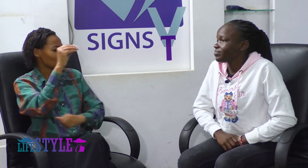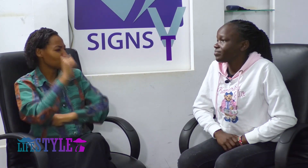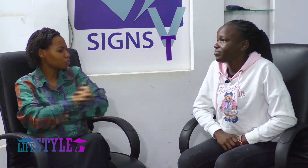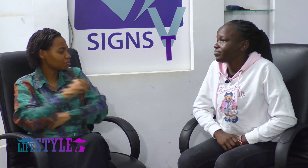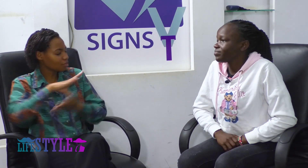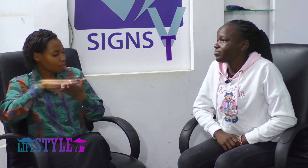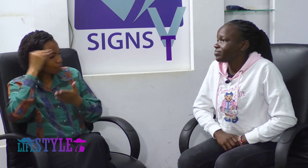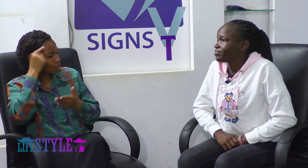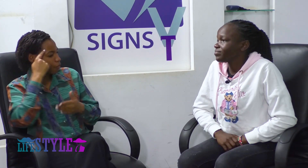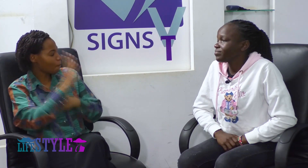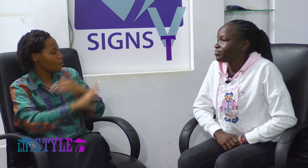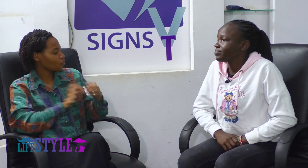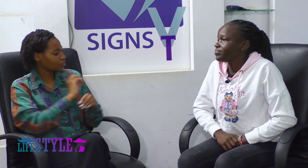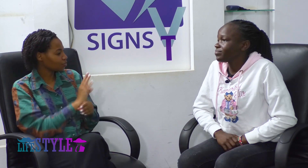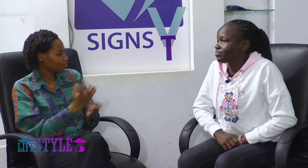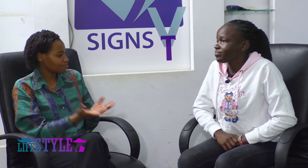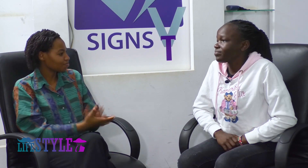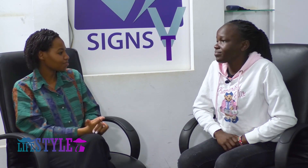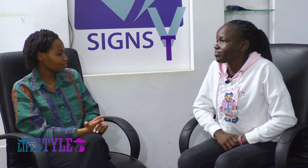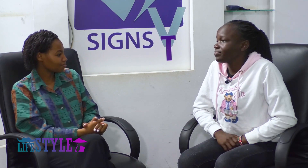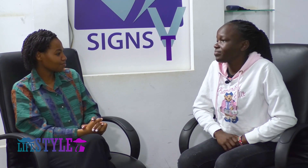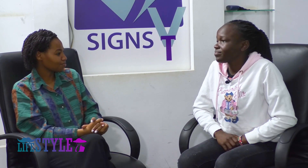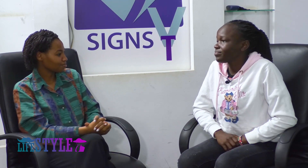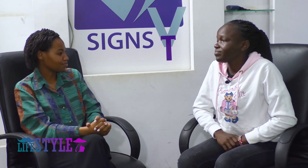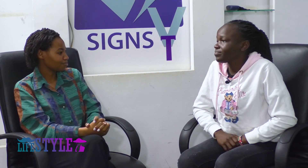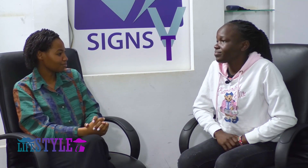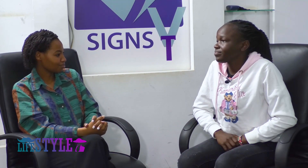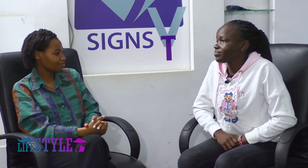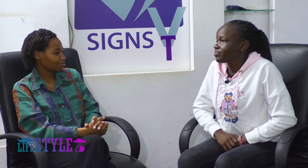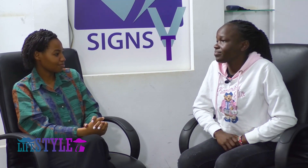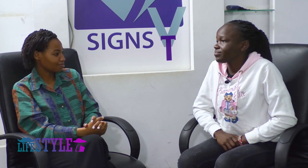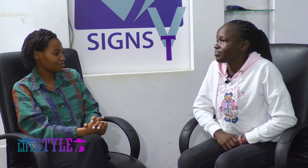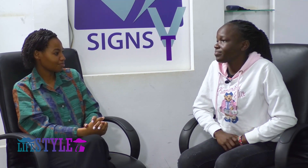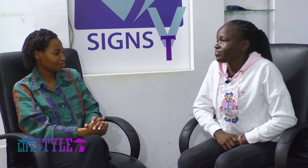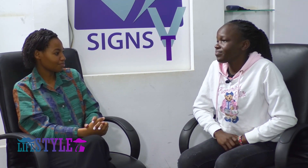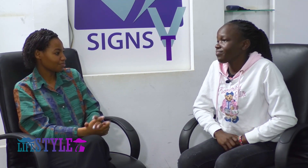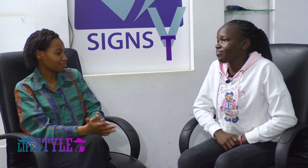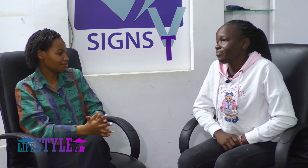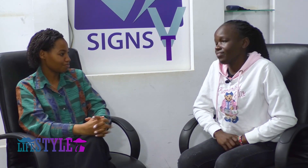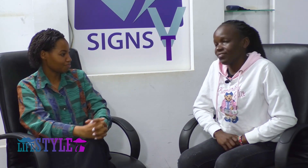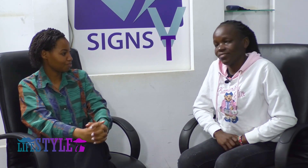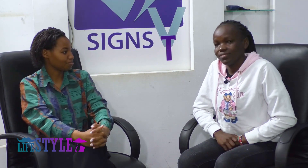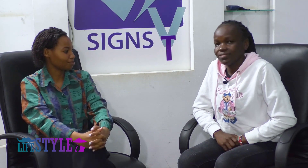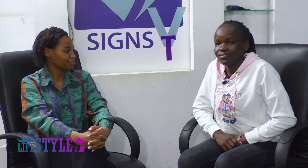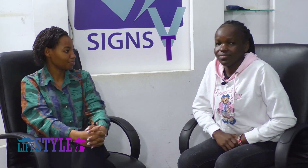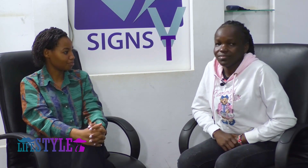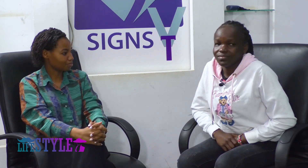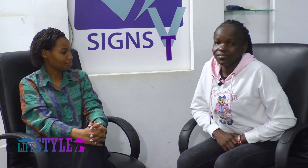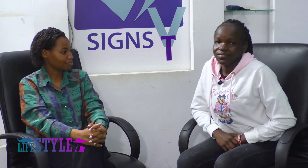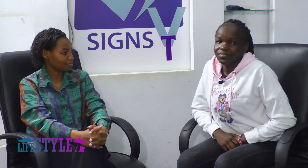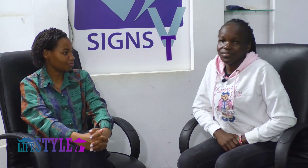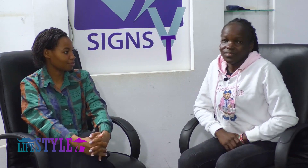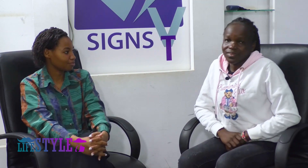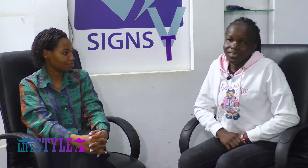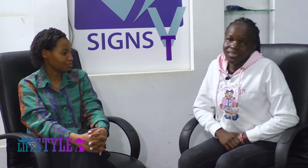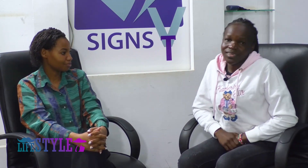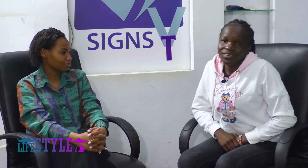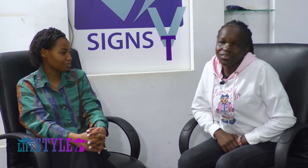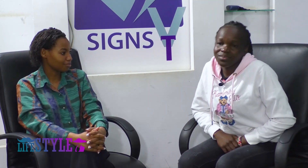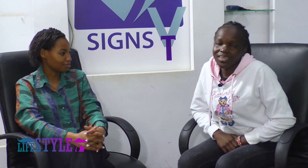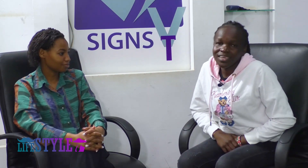videography or the course that you've taken, and they don't want their kids to go do the same thing. So what advice will you give to that